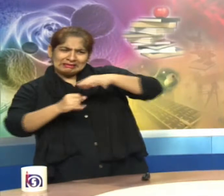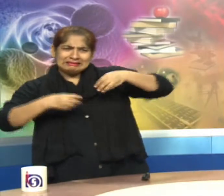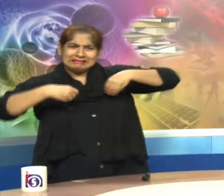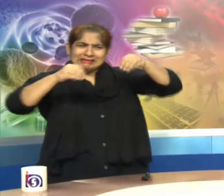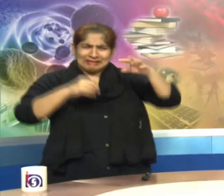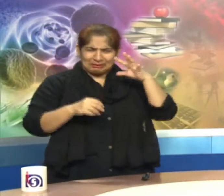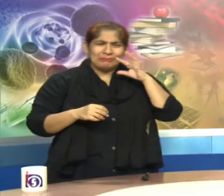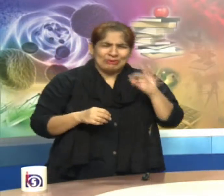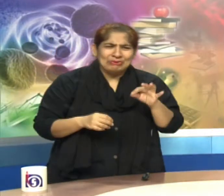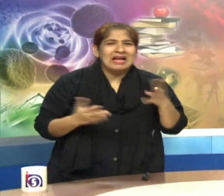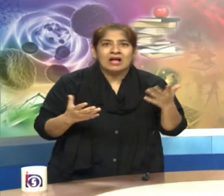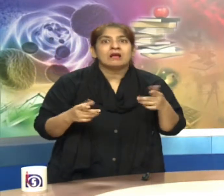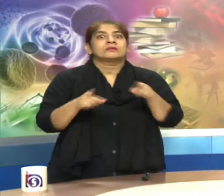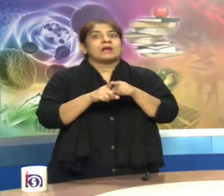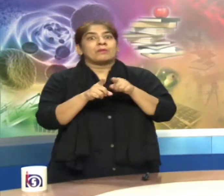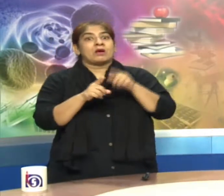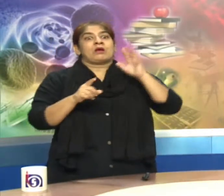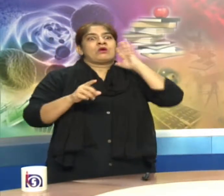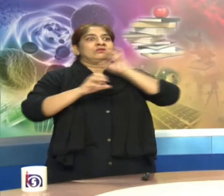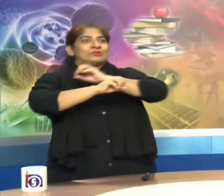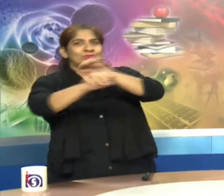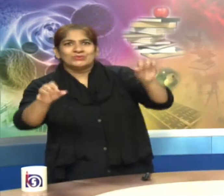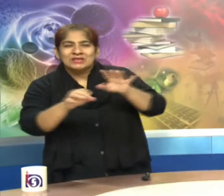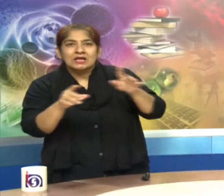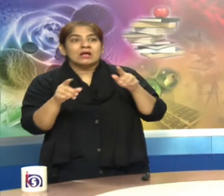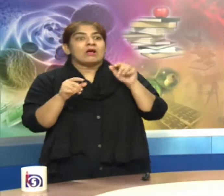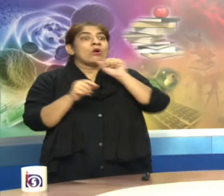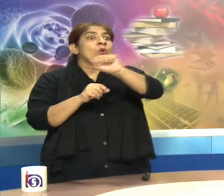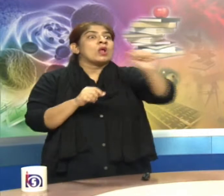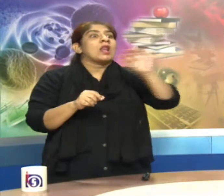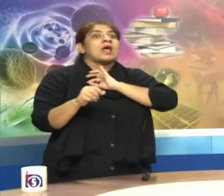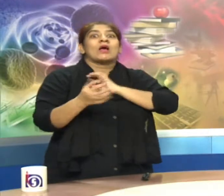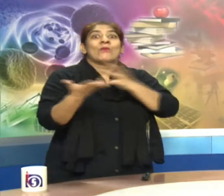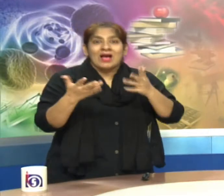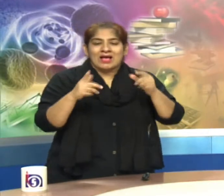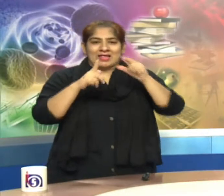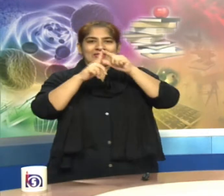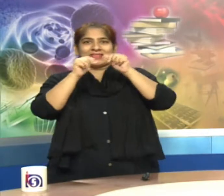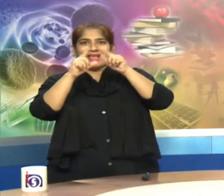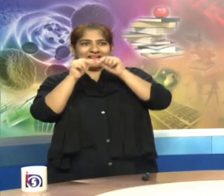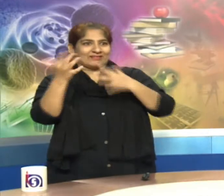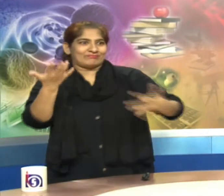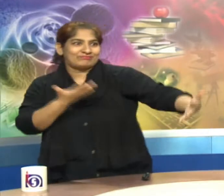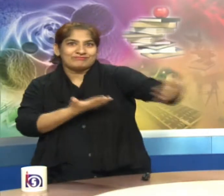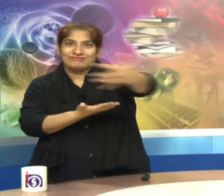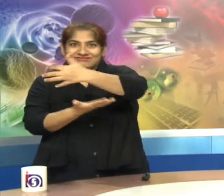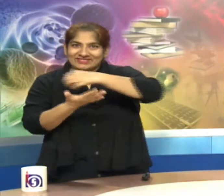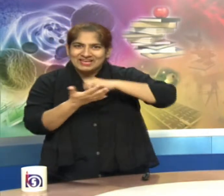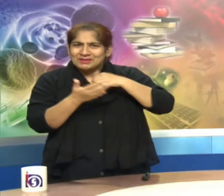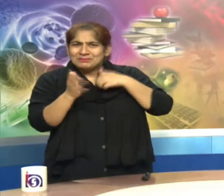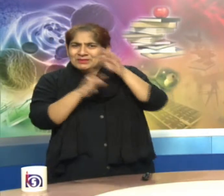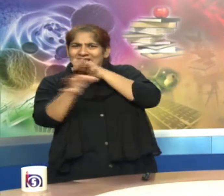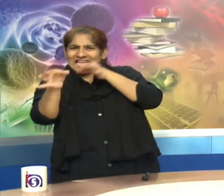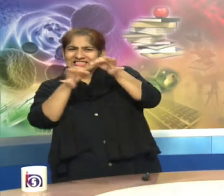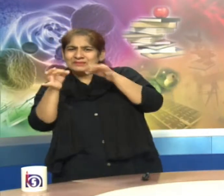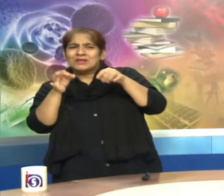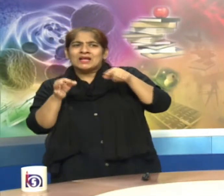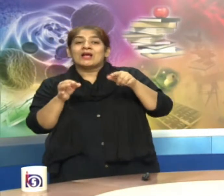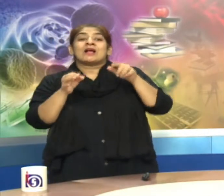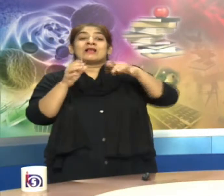You have to state the importance of personal sellings for society.